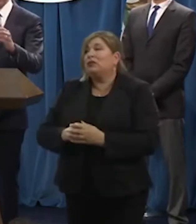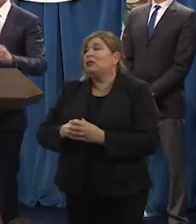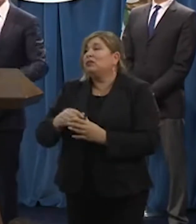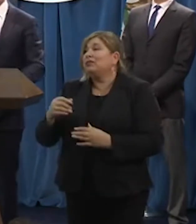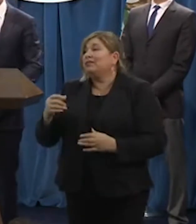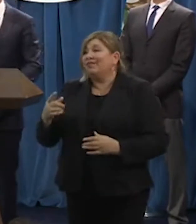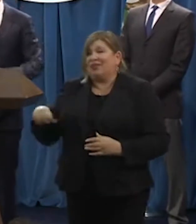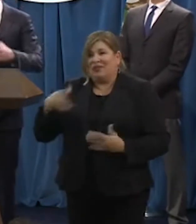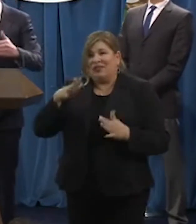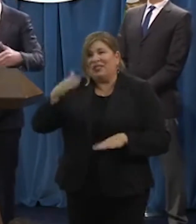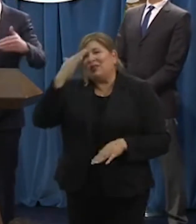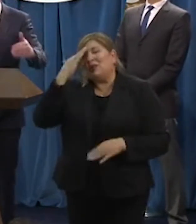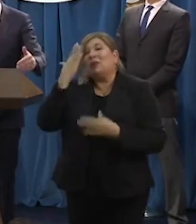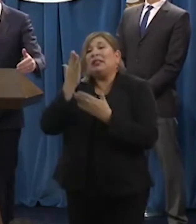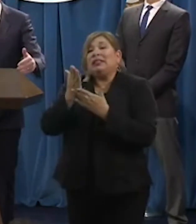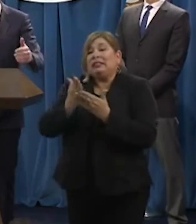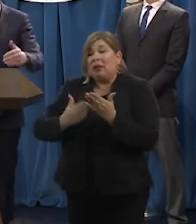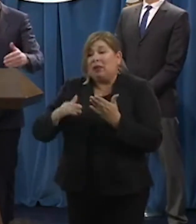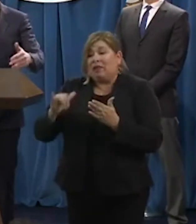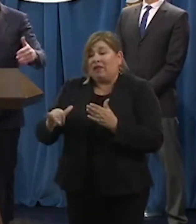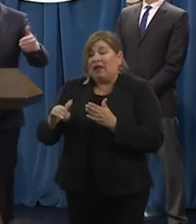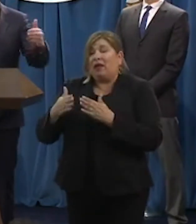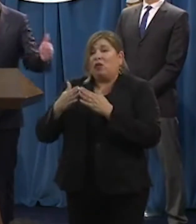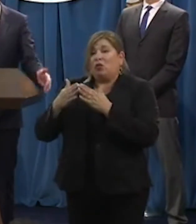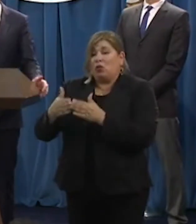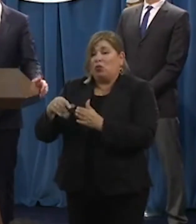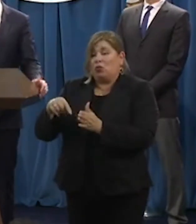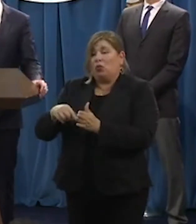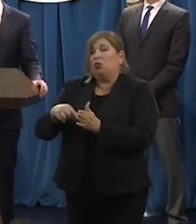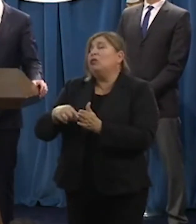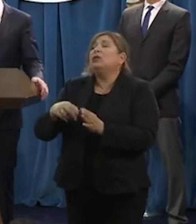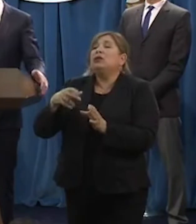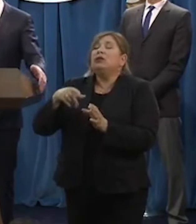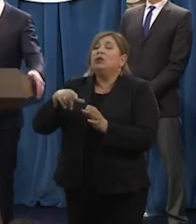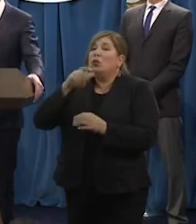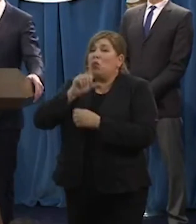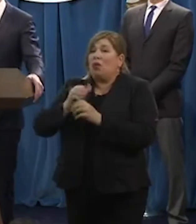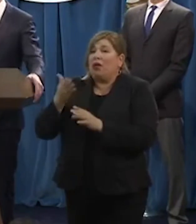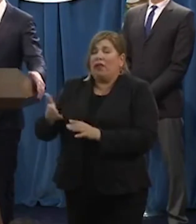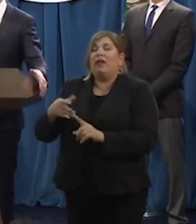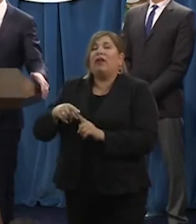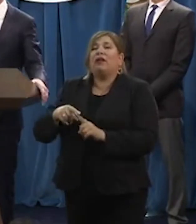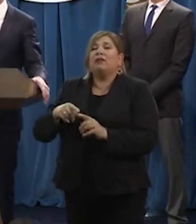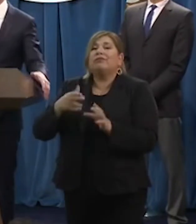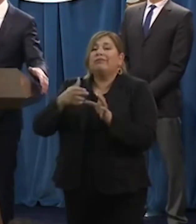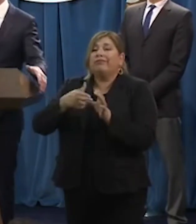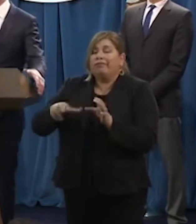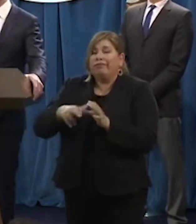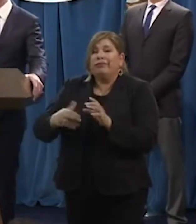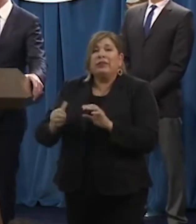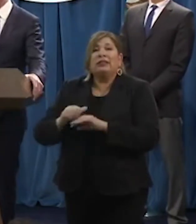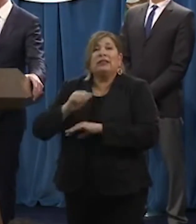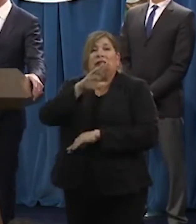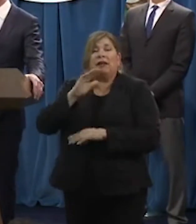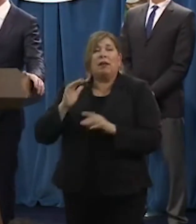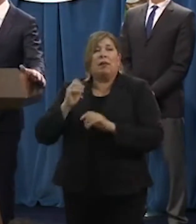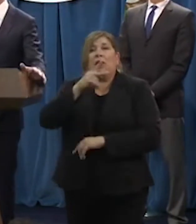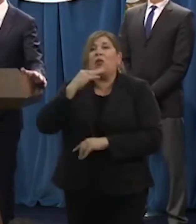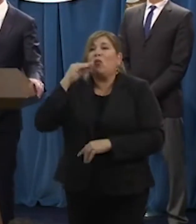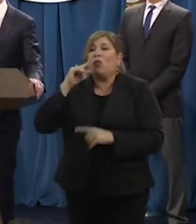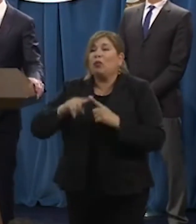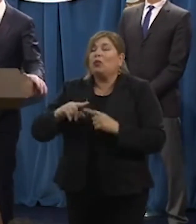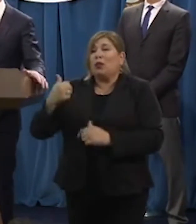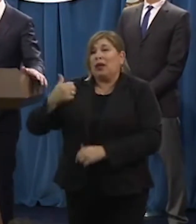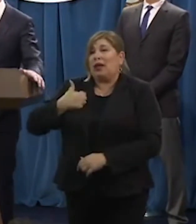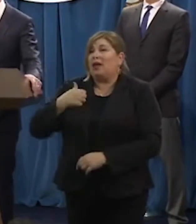few crew members went back on these repatriated flights to Canada and to the United Kingdom. Not